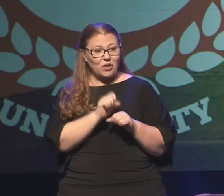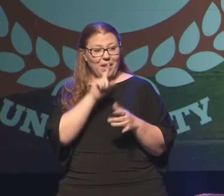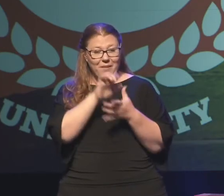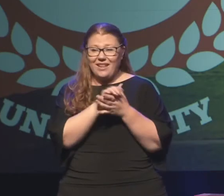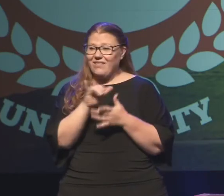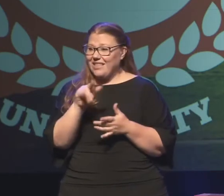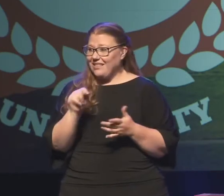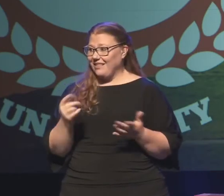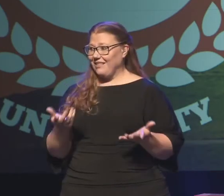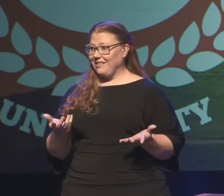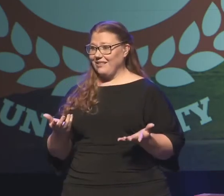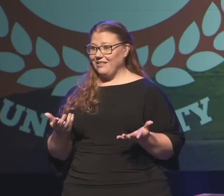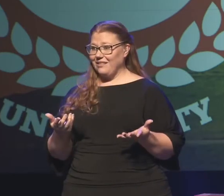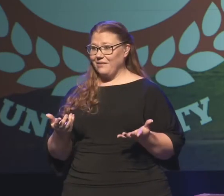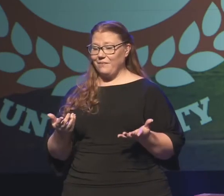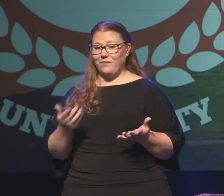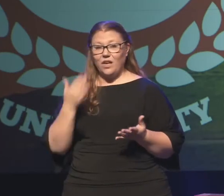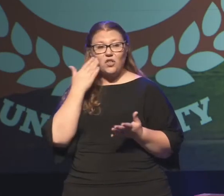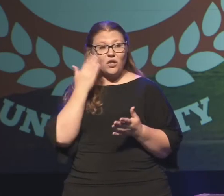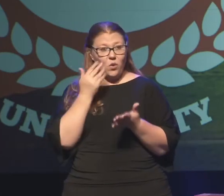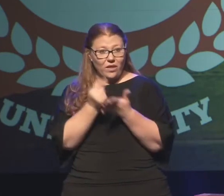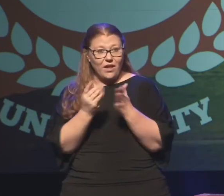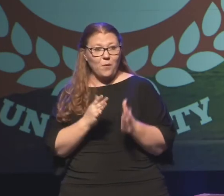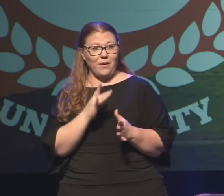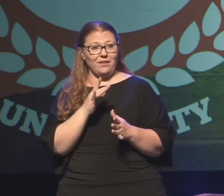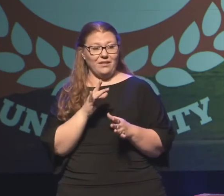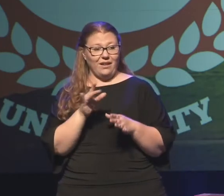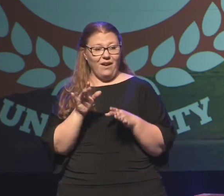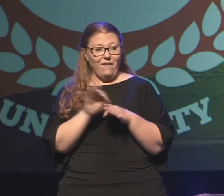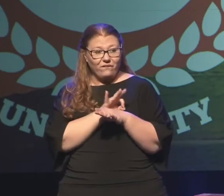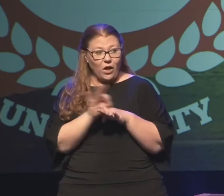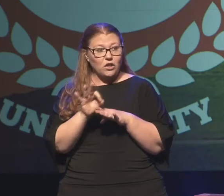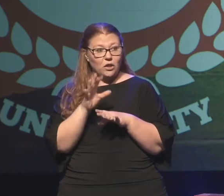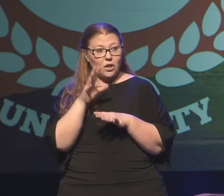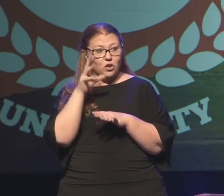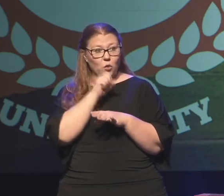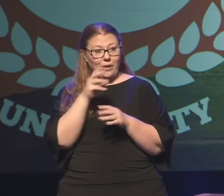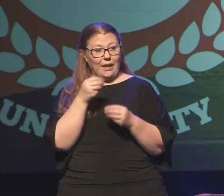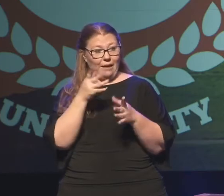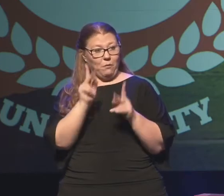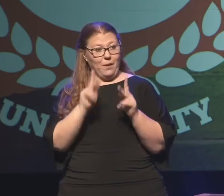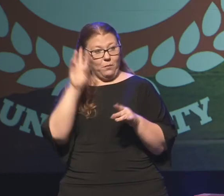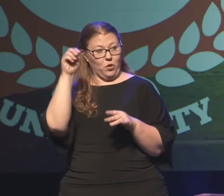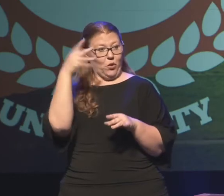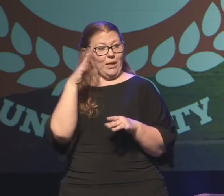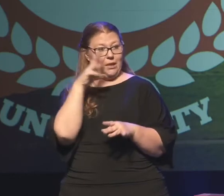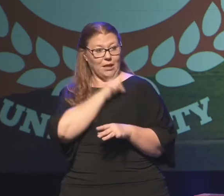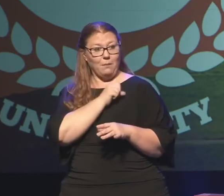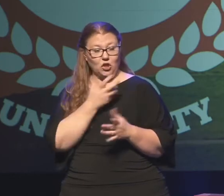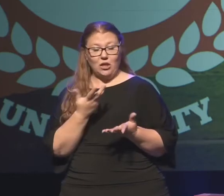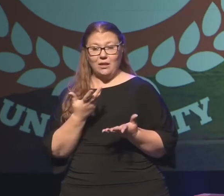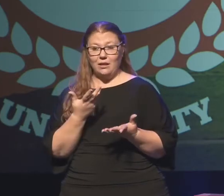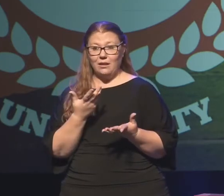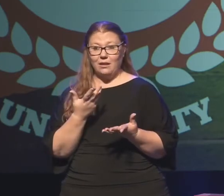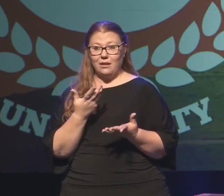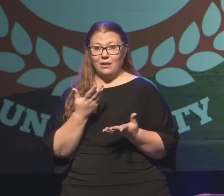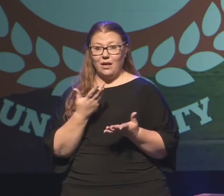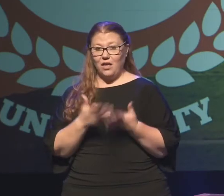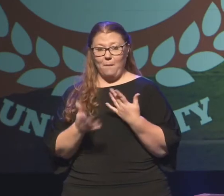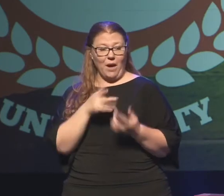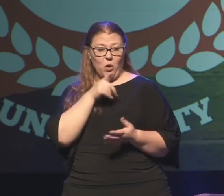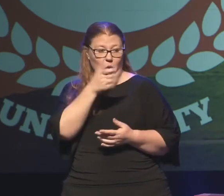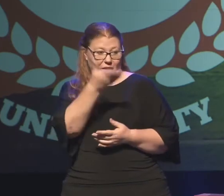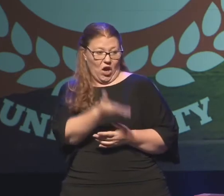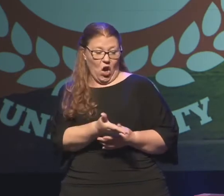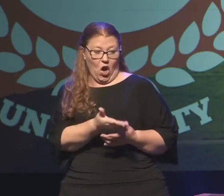it. She knew that the therapist functioned assuming and giving people the gracious assumption that no matter who they are,